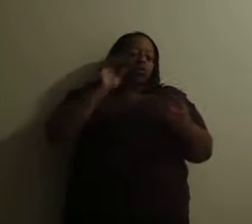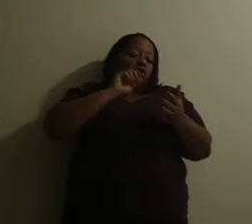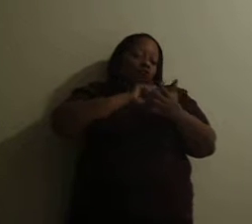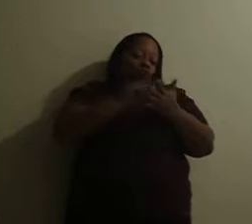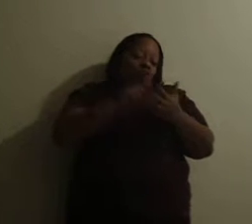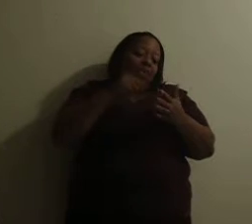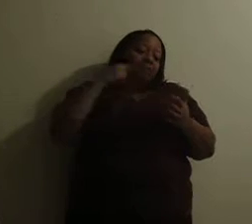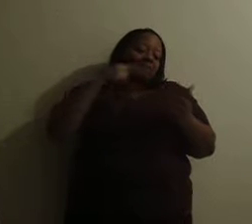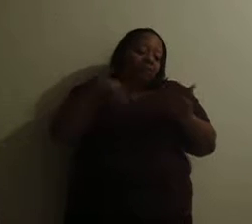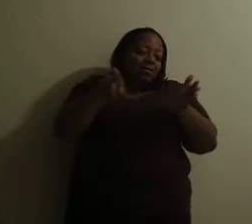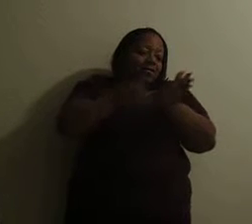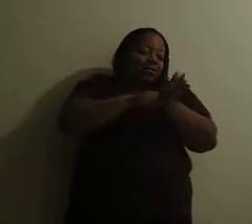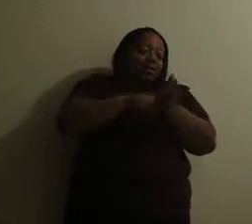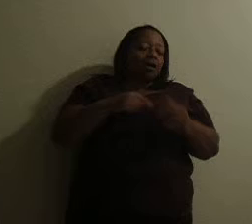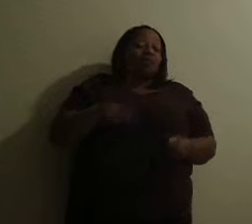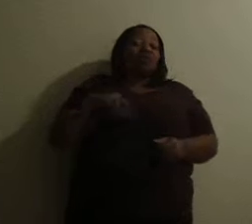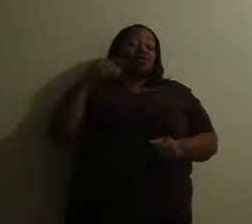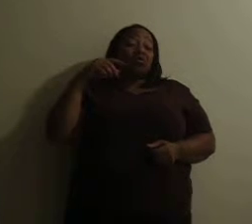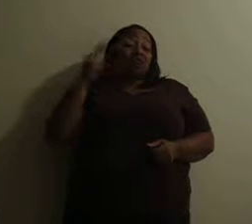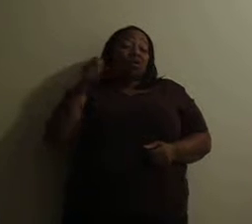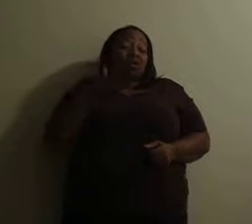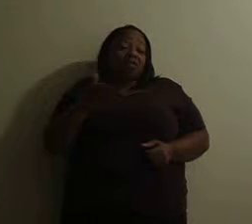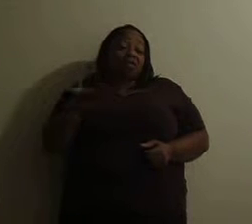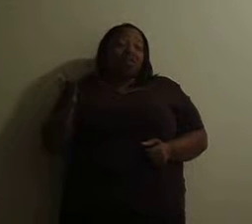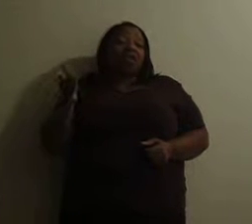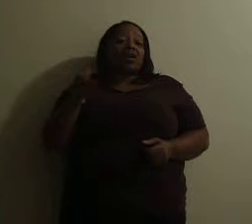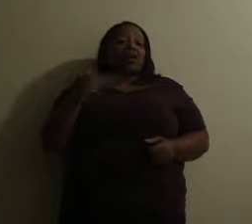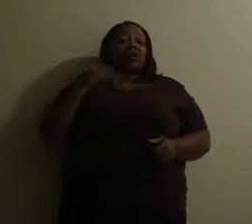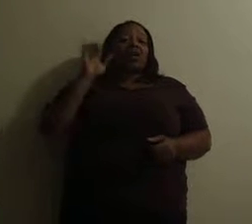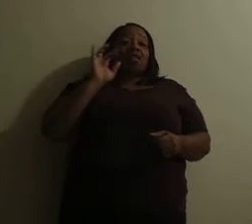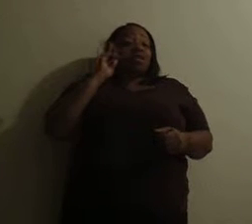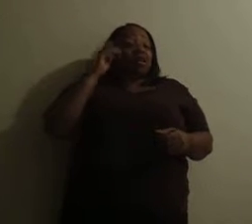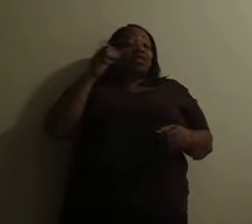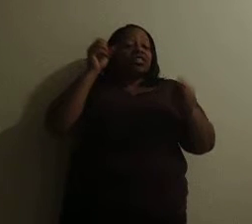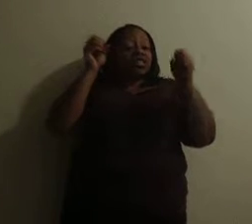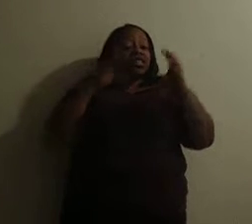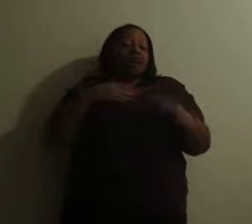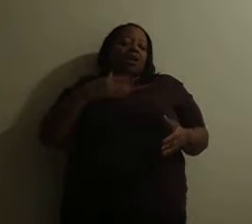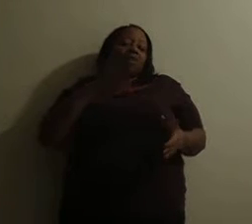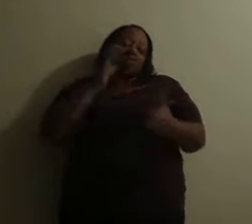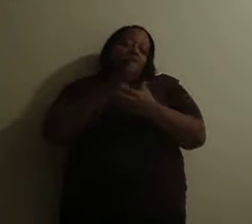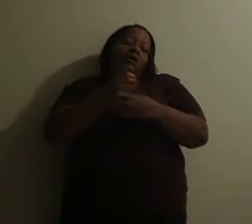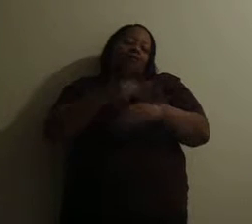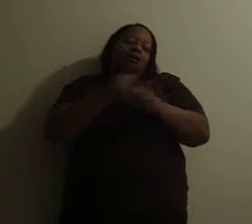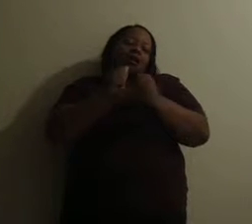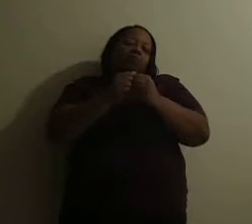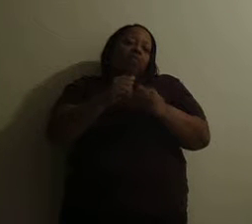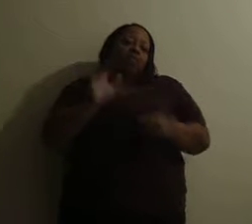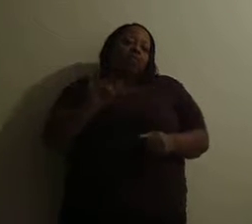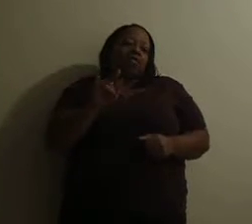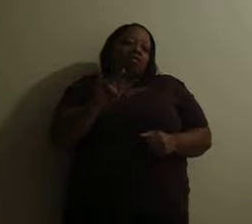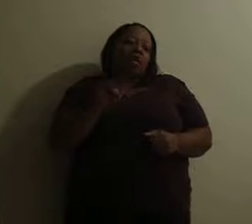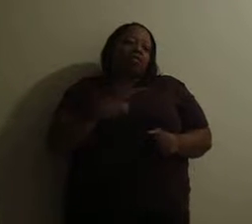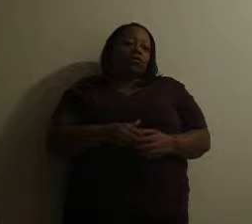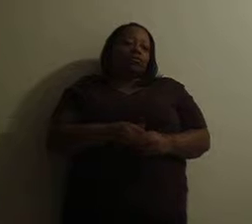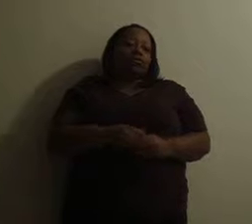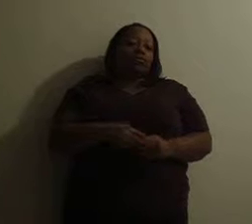think that's one thing that teachers often have a hard time with. You kind of want your students to write and you want your students to read, but you end